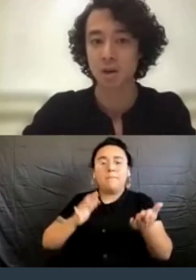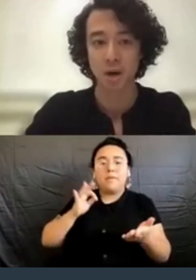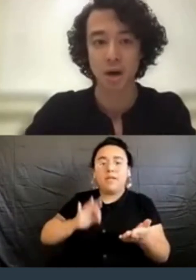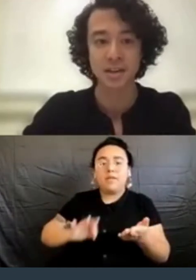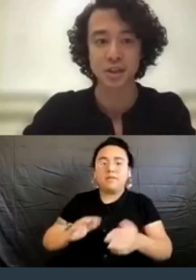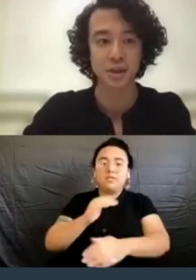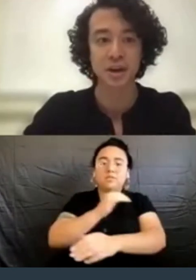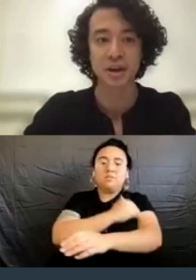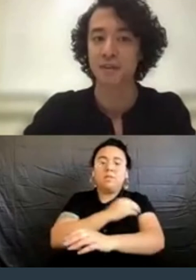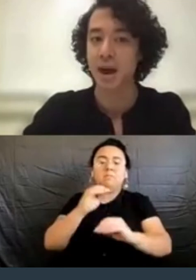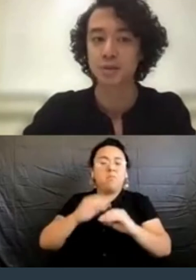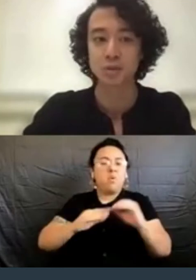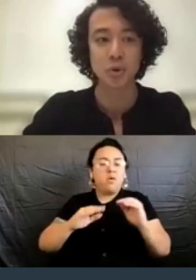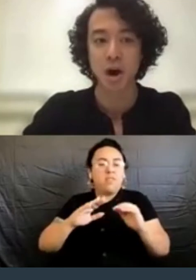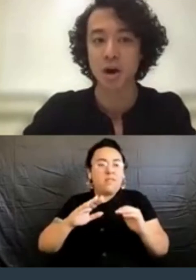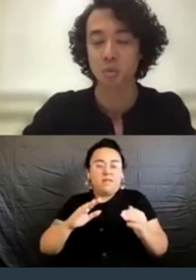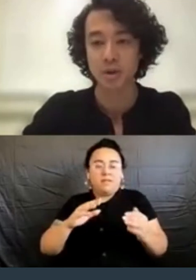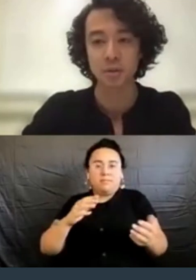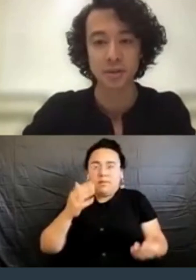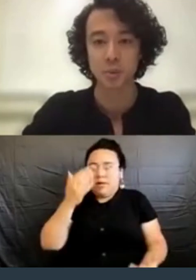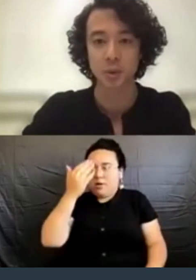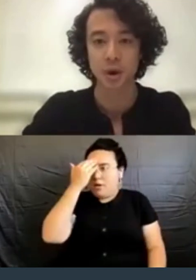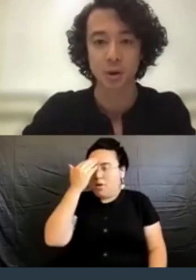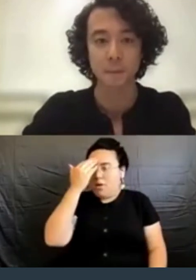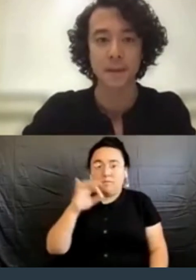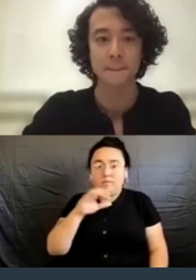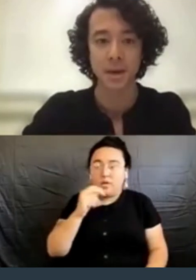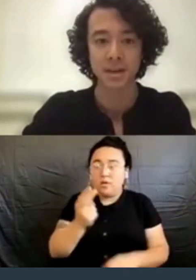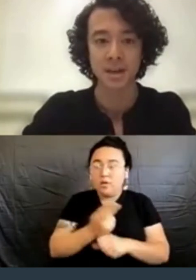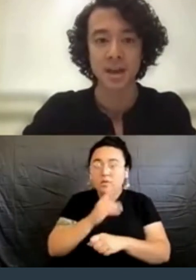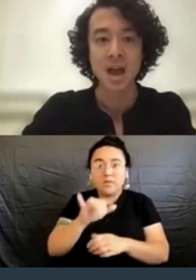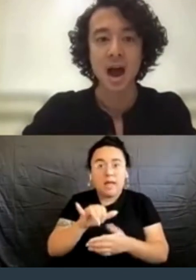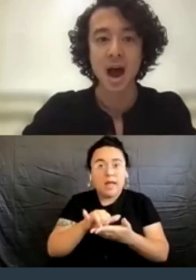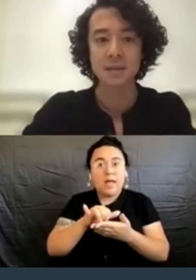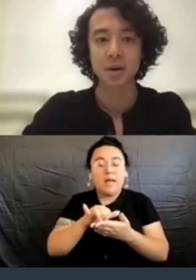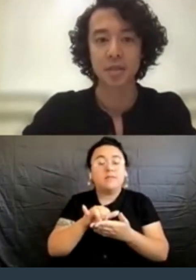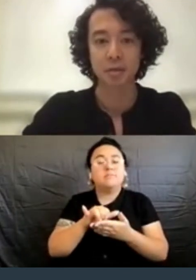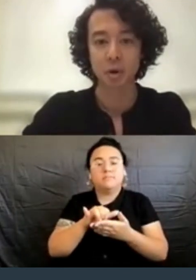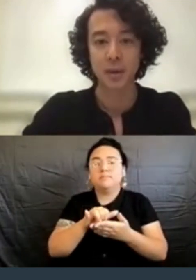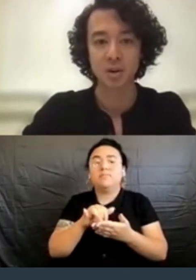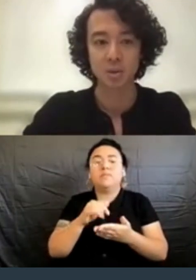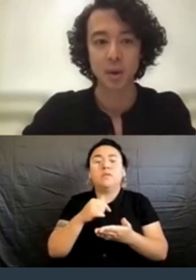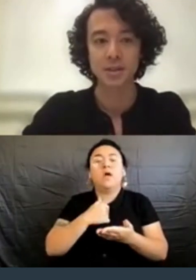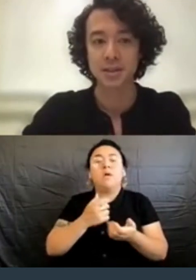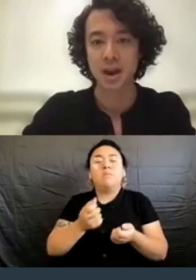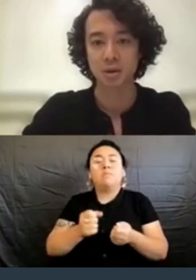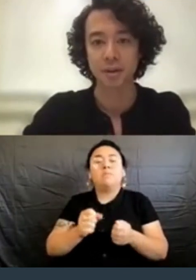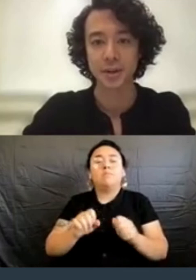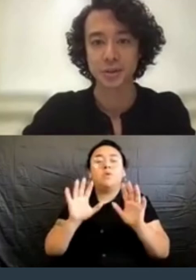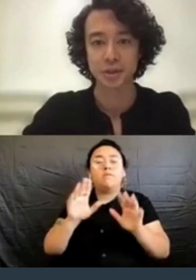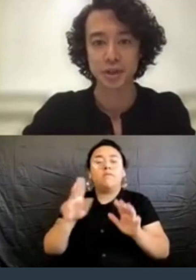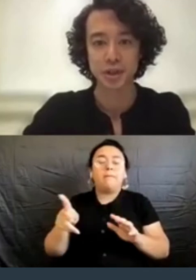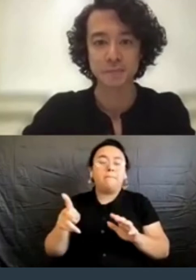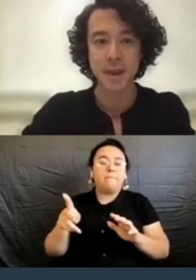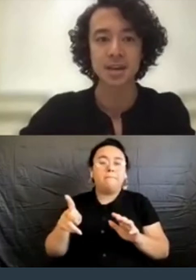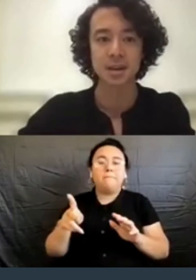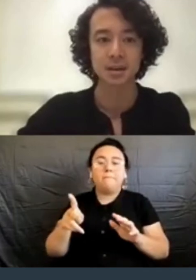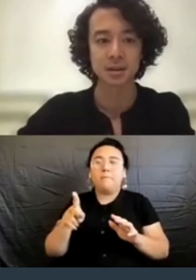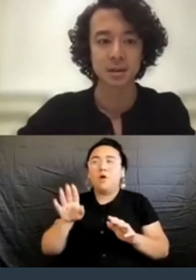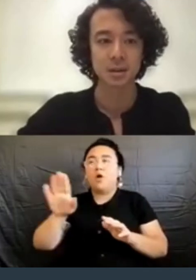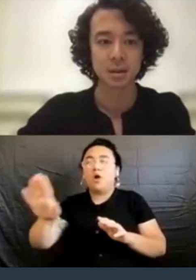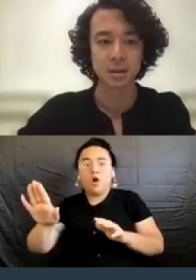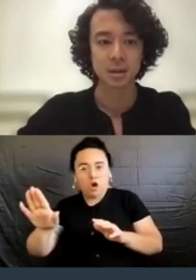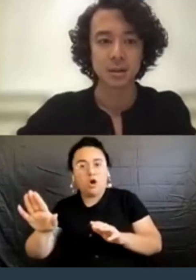my comprehension, and if I do not wield this with all my might, I'm a throwing away sacrifices she